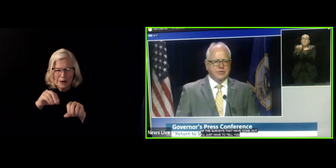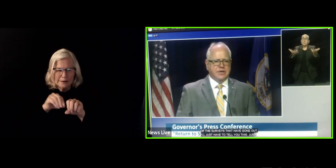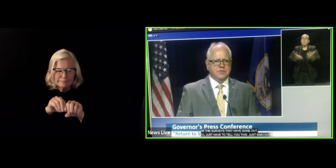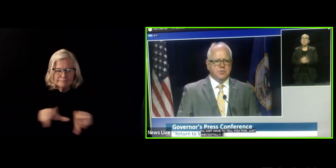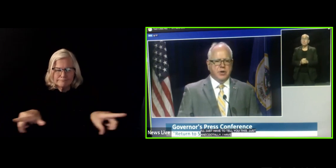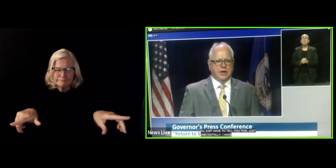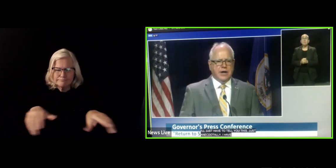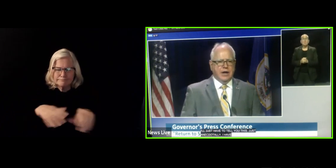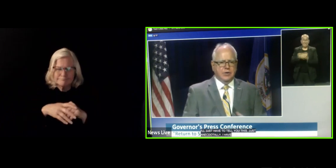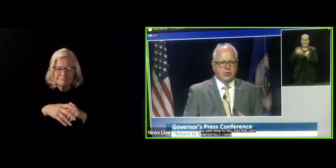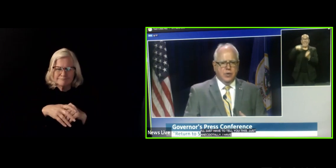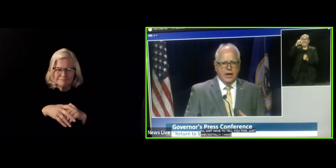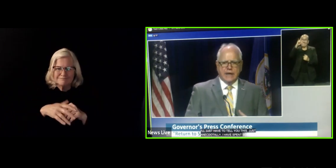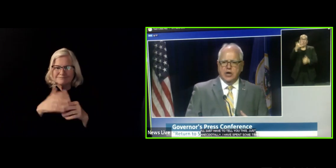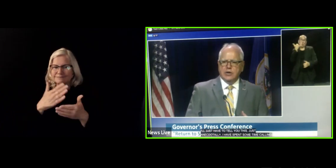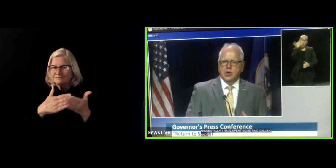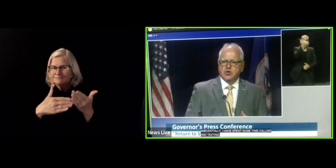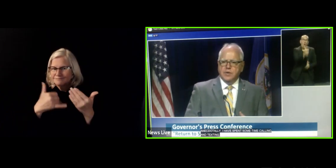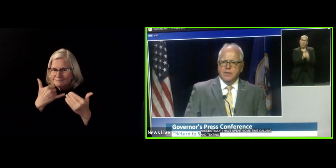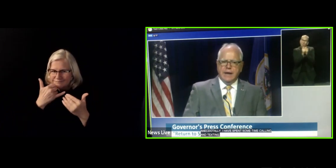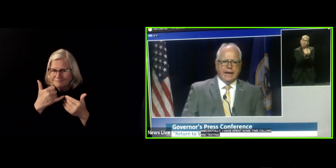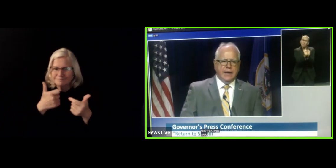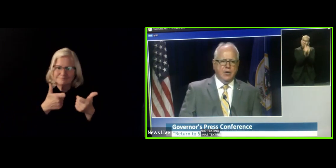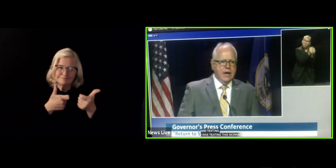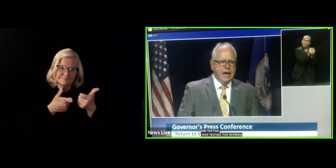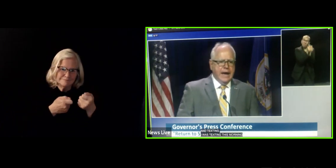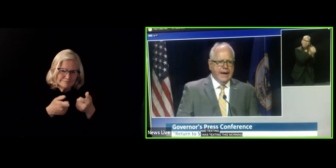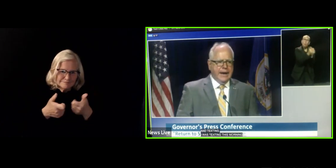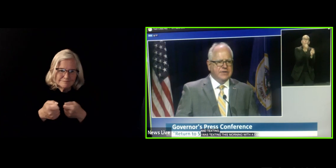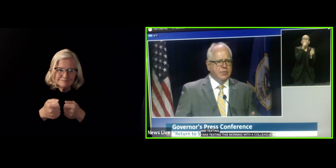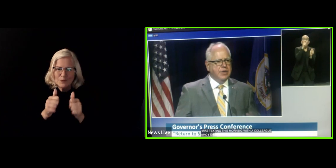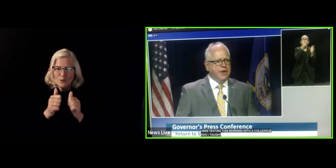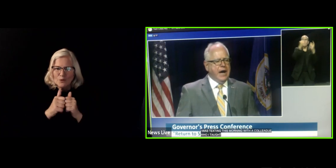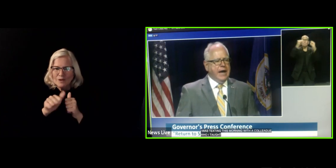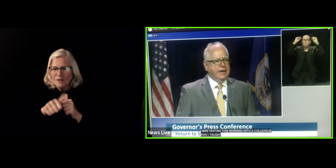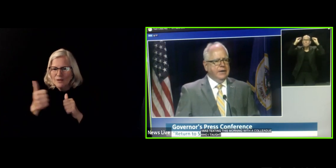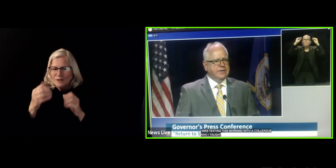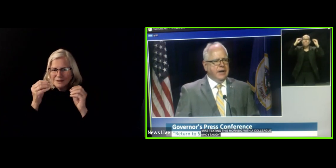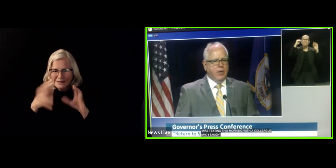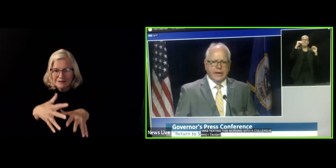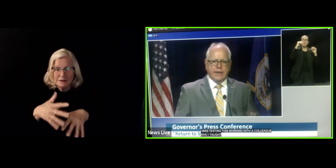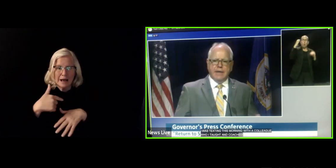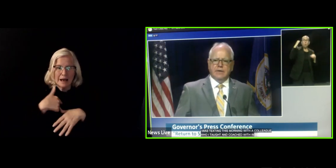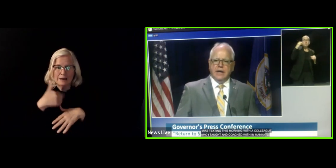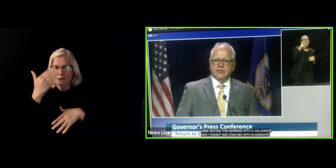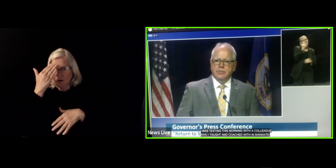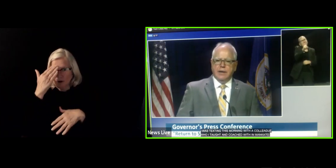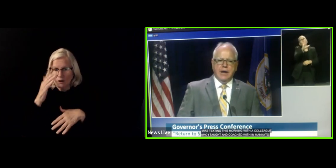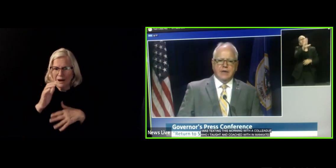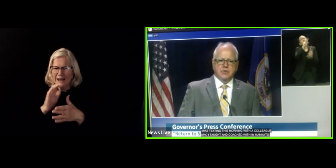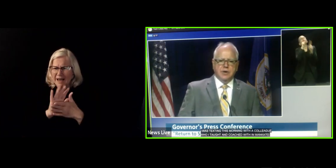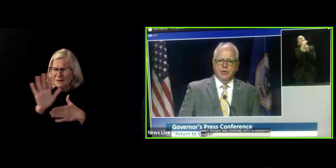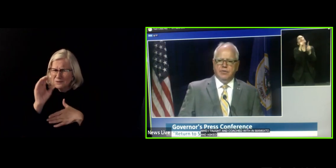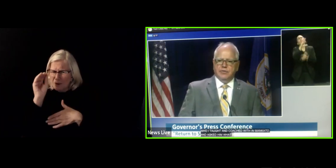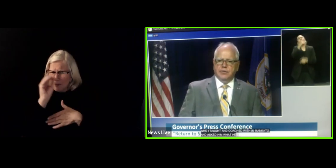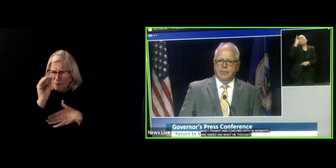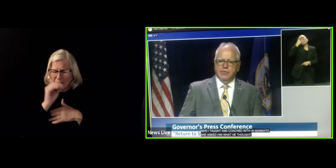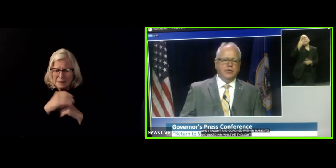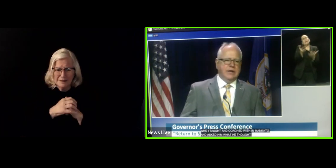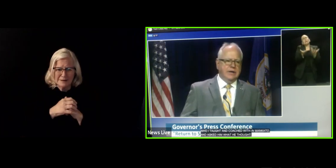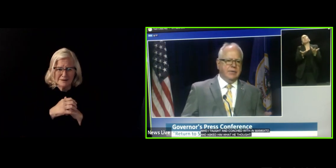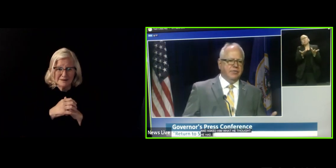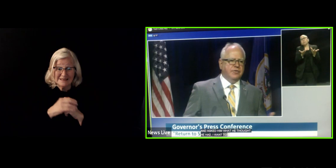was texting this morning with a colleague who I taught and coached with in Mankato, and asked him what he thought. He said, I want to get back in the classroom, but I'll be honest with you, I'm nervous. I'm